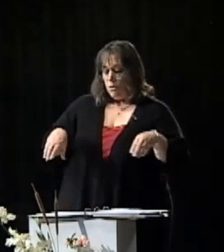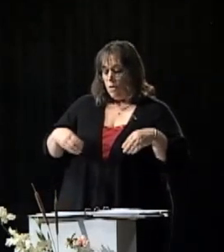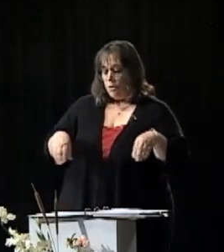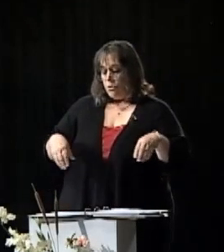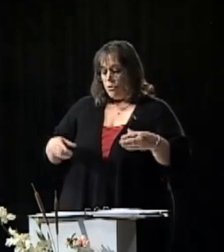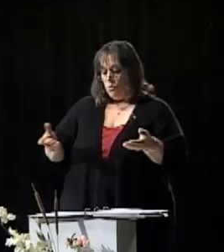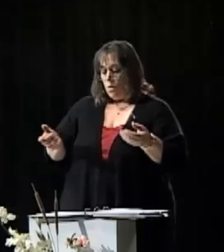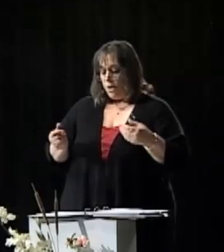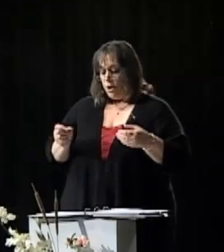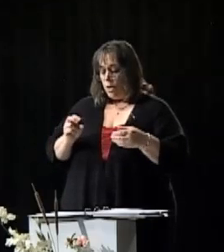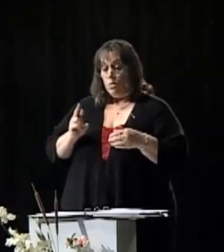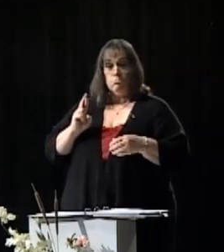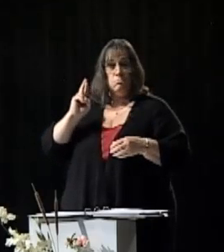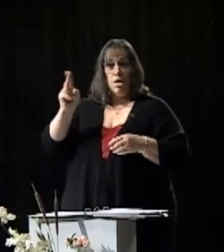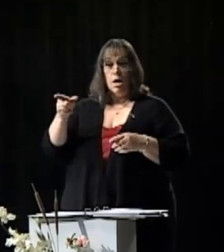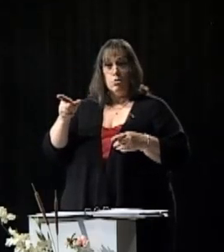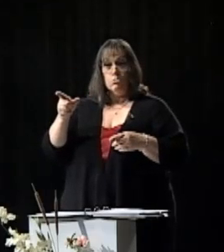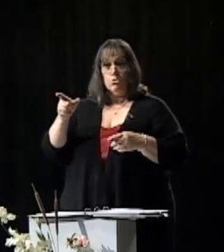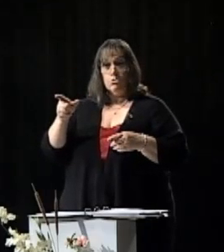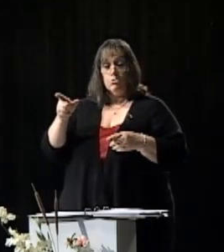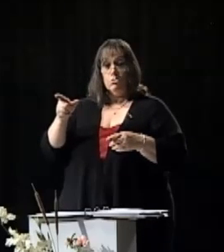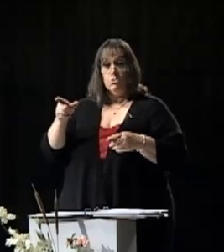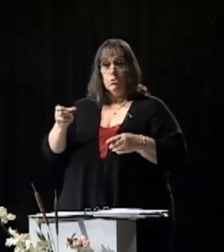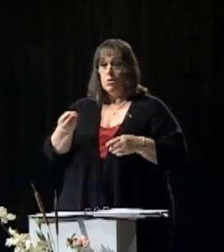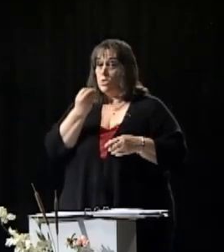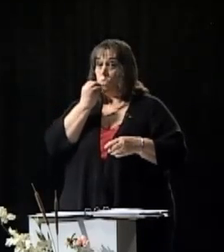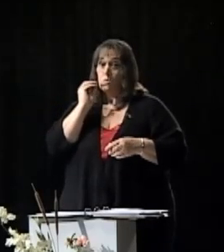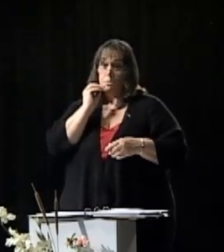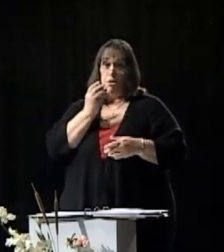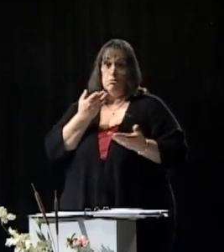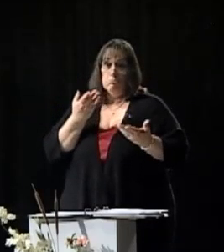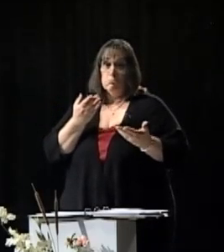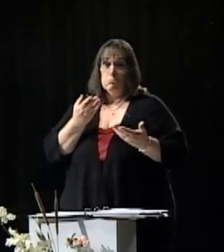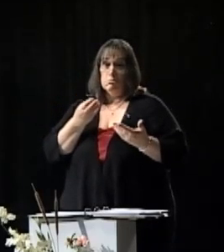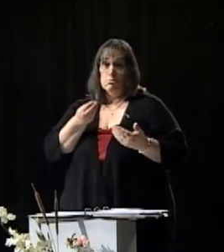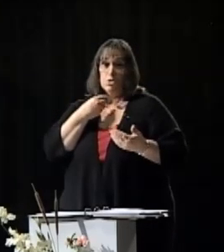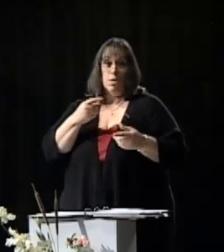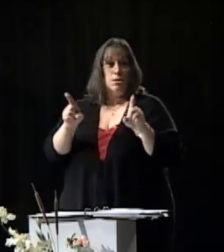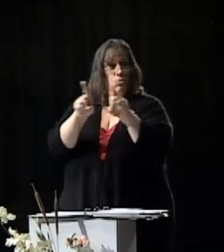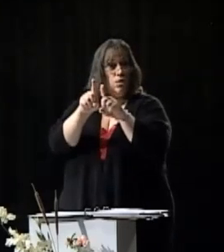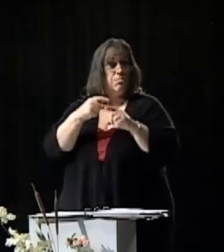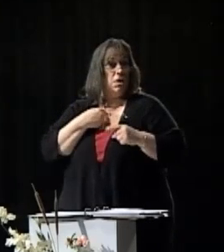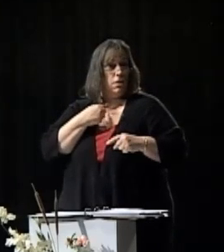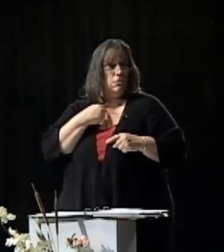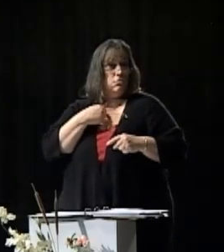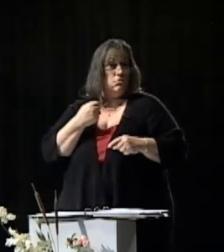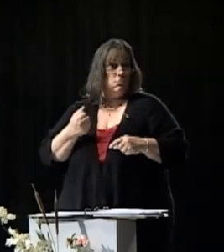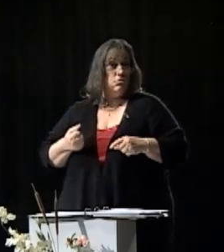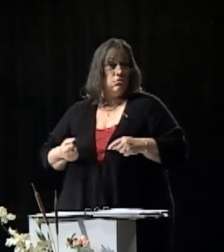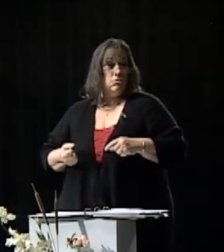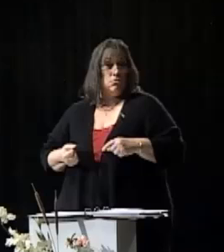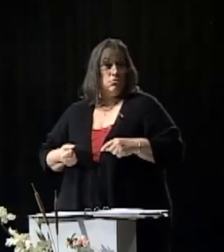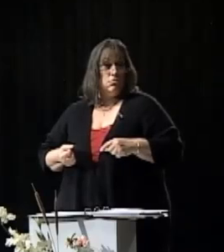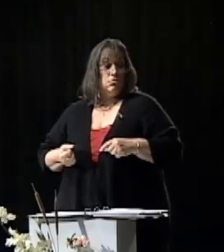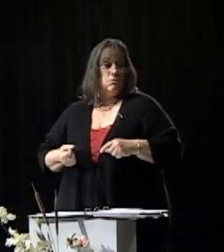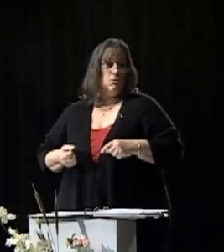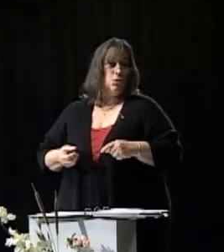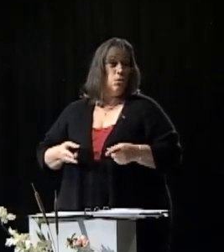Or do you want to go out to eat with me? To eat with me? Do you want to